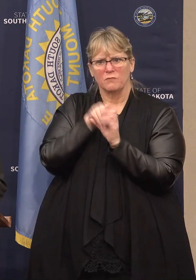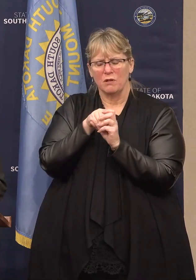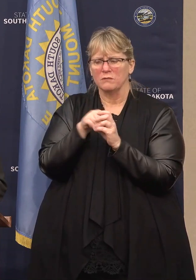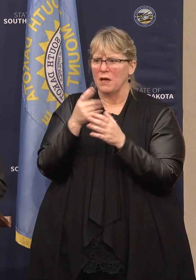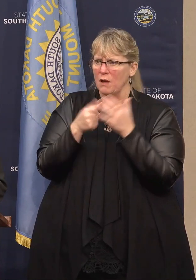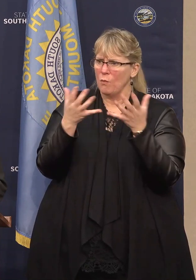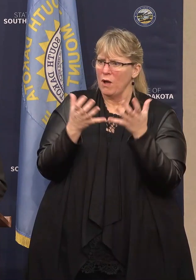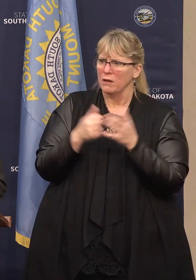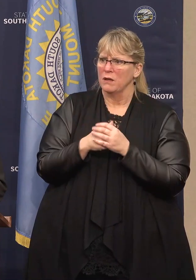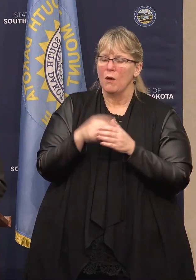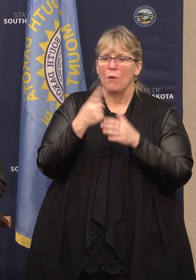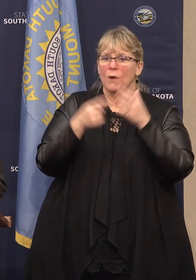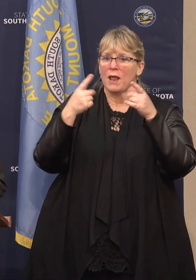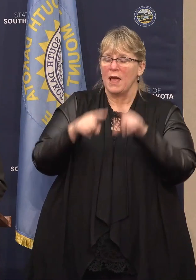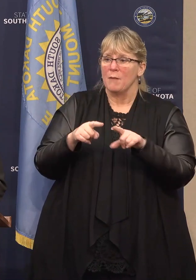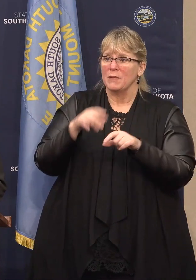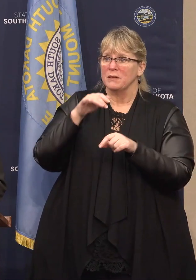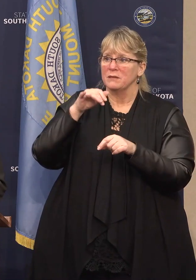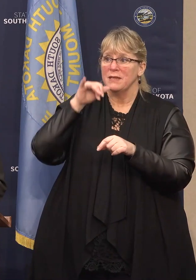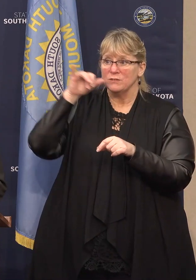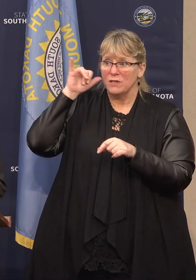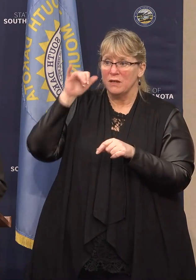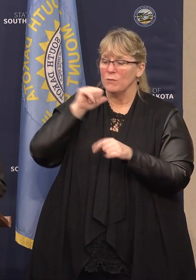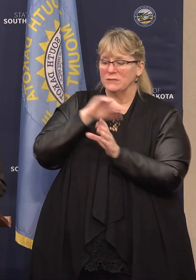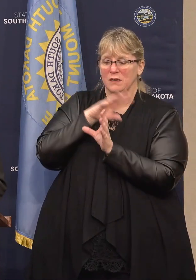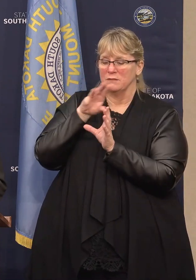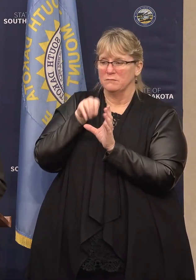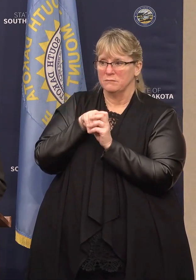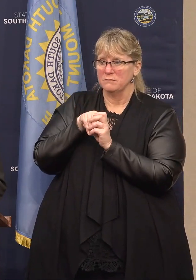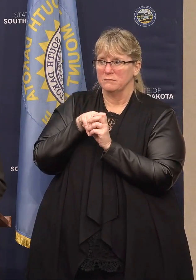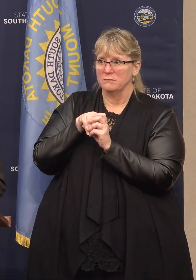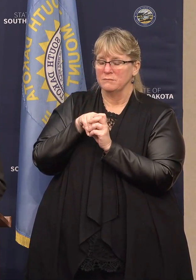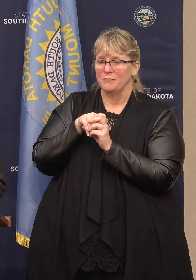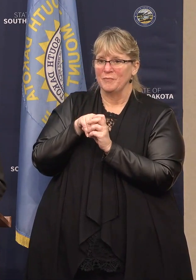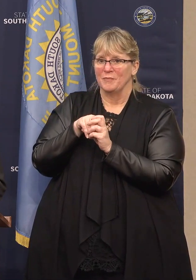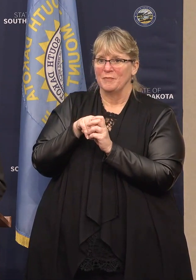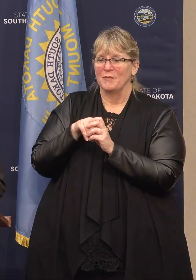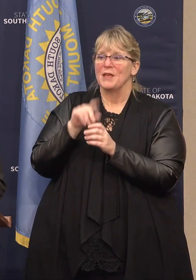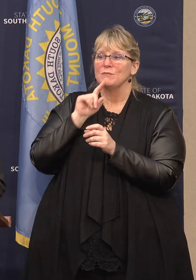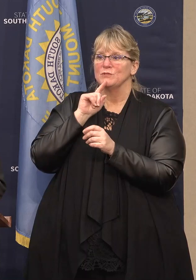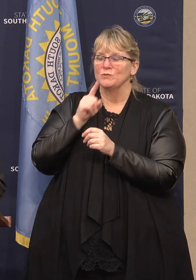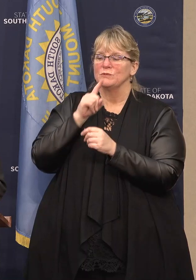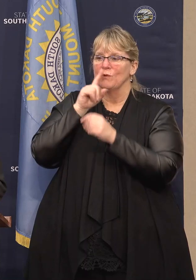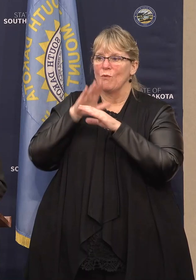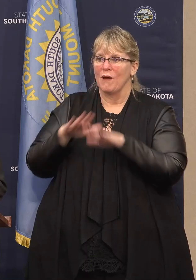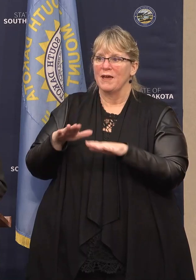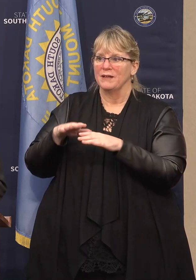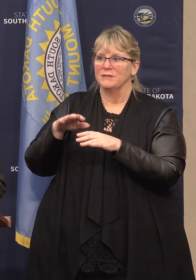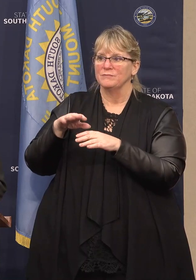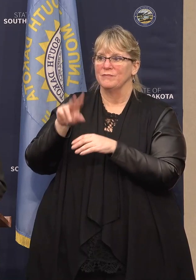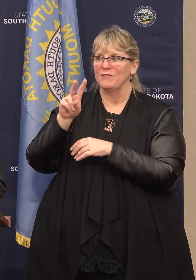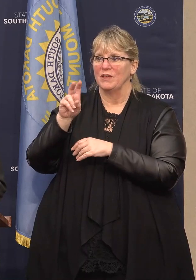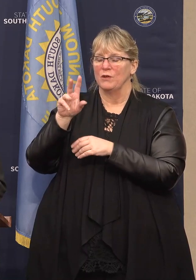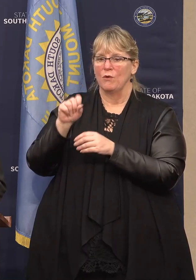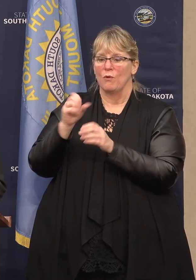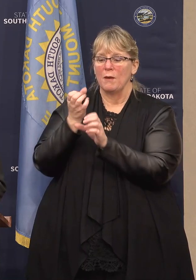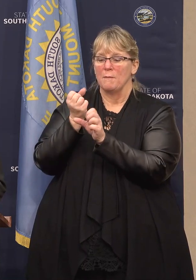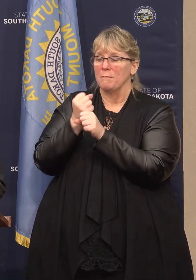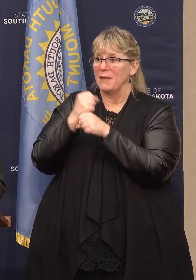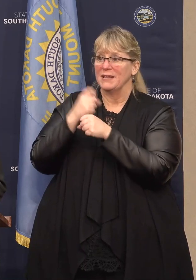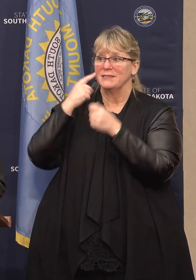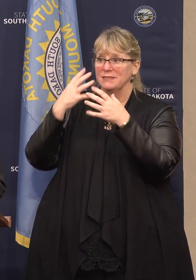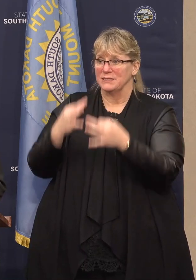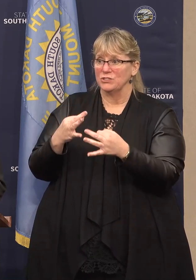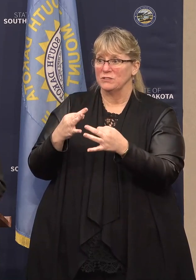happened in Speaker Gosh's committee yesterday was not transparent. It was basically a pocket veto that he made a decision on, and frankly, members of